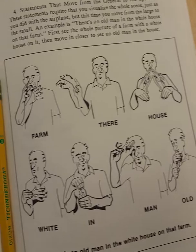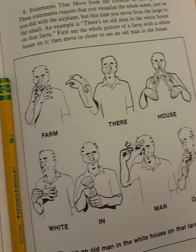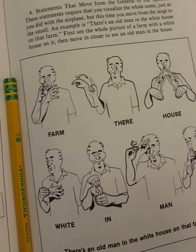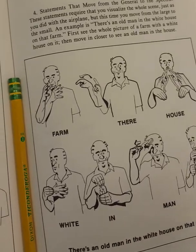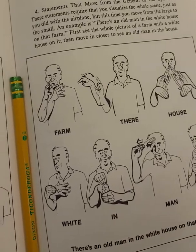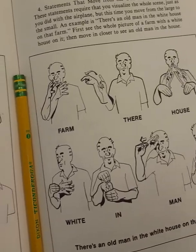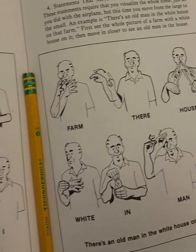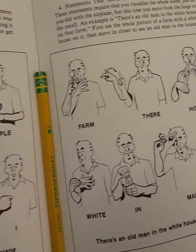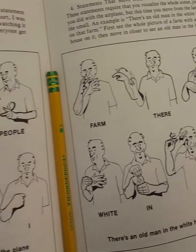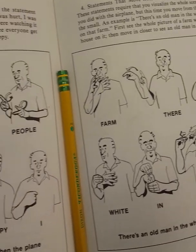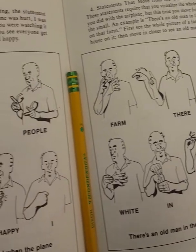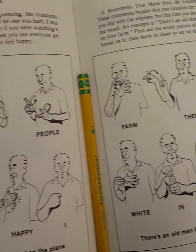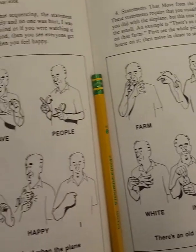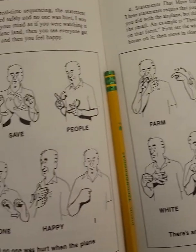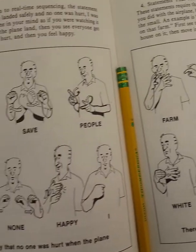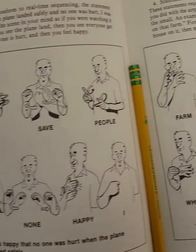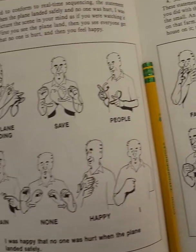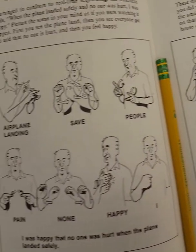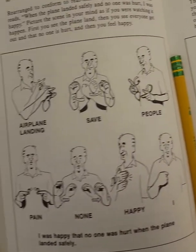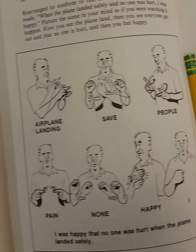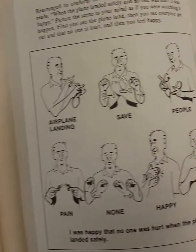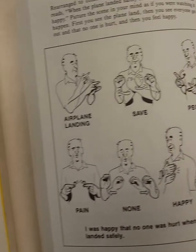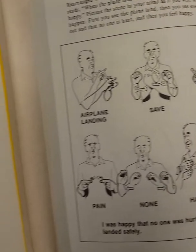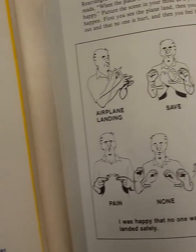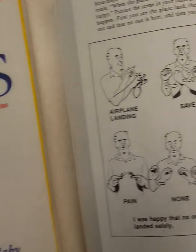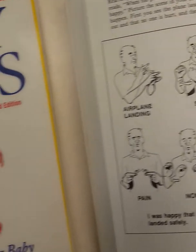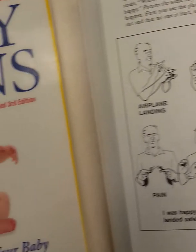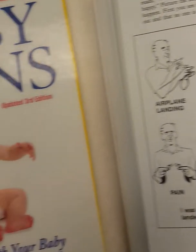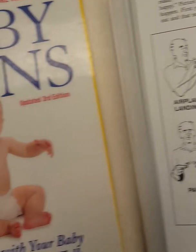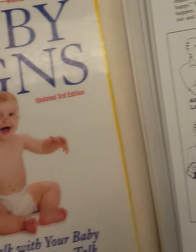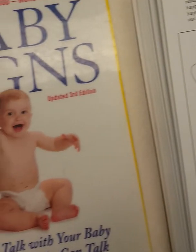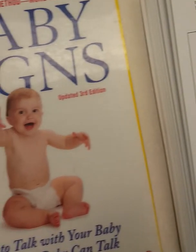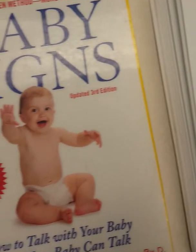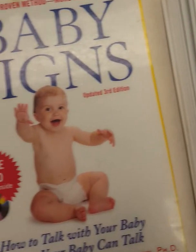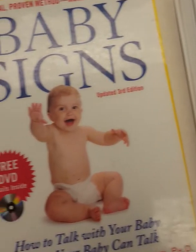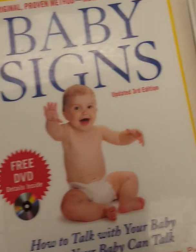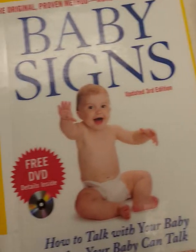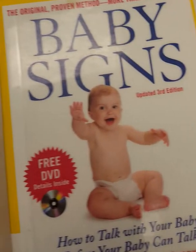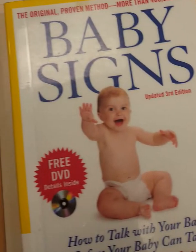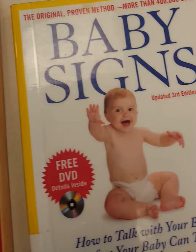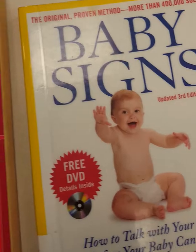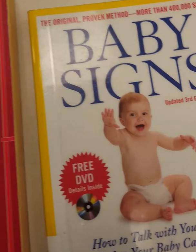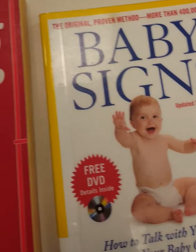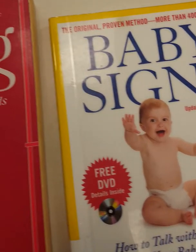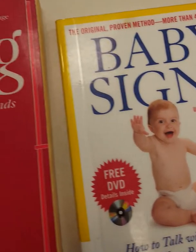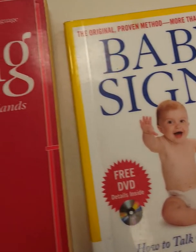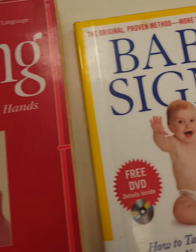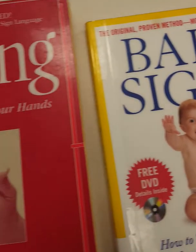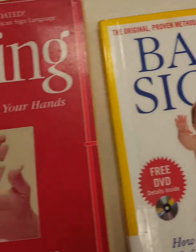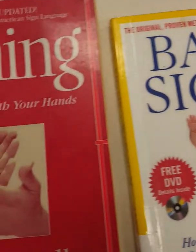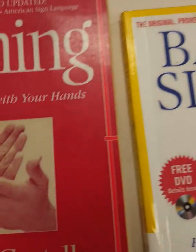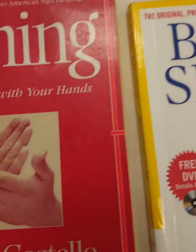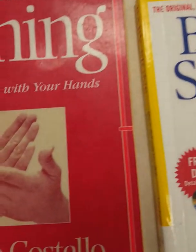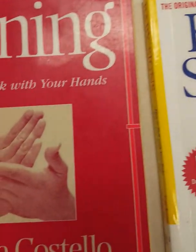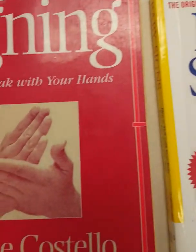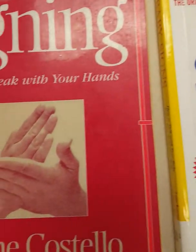to research obstacles. You're human beings. You've brought the dreams. I'm on a team. Third world is just America. I developed children in America.